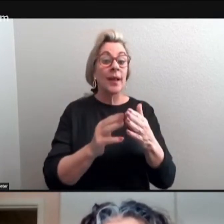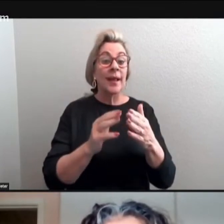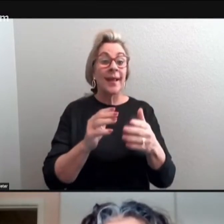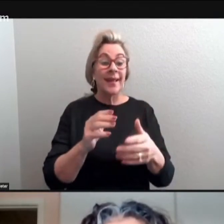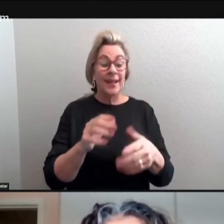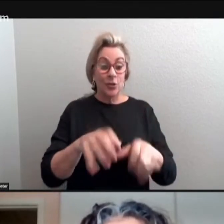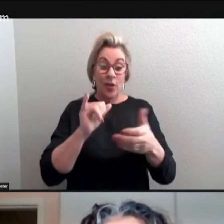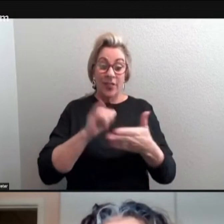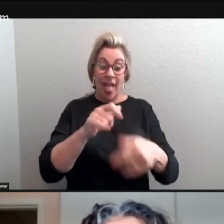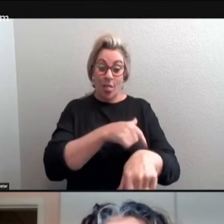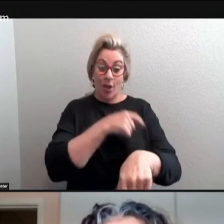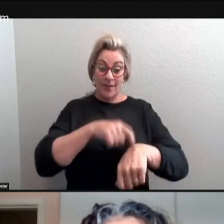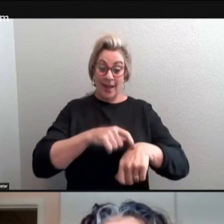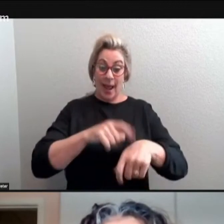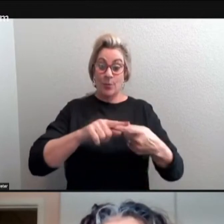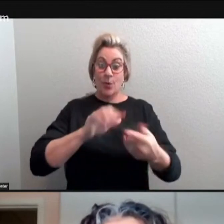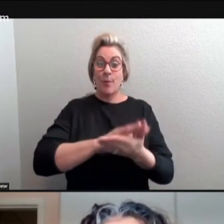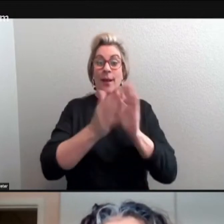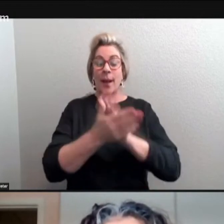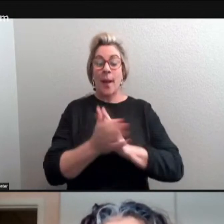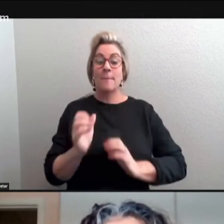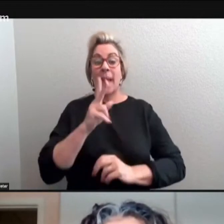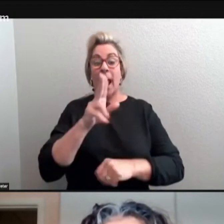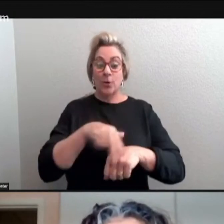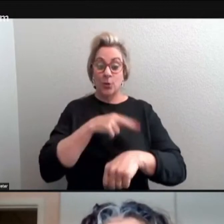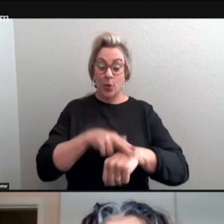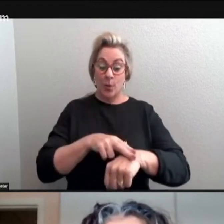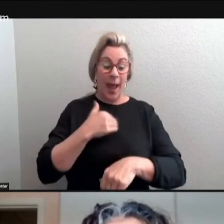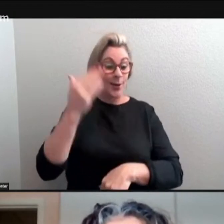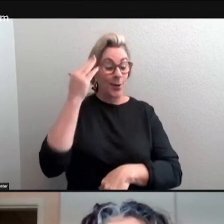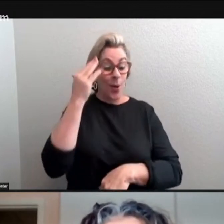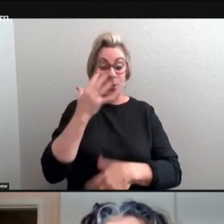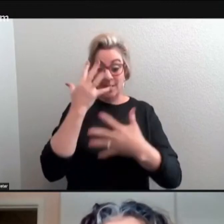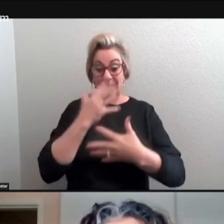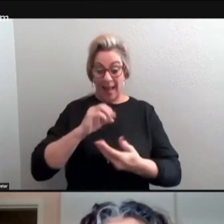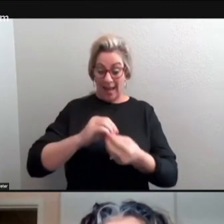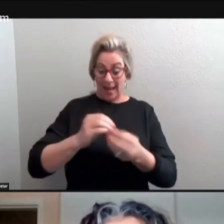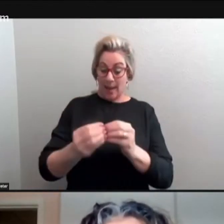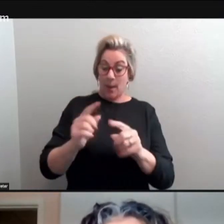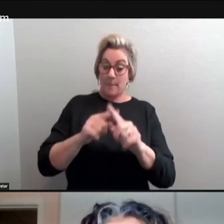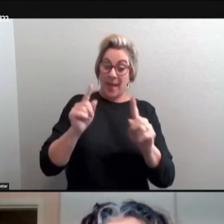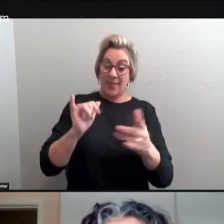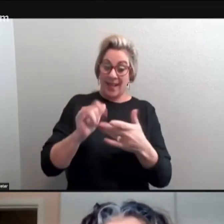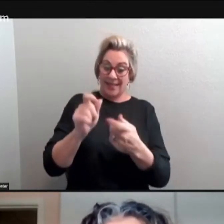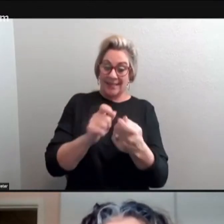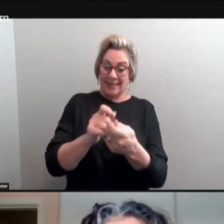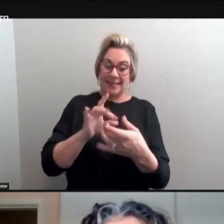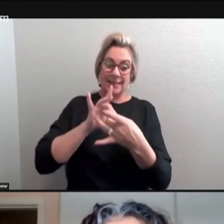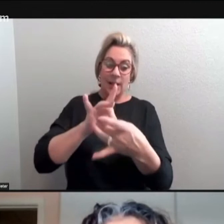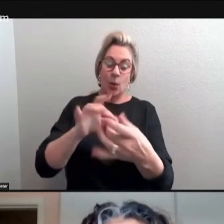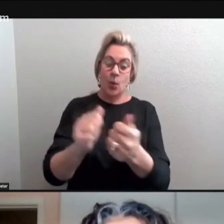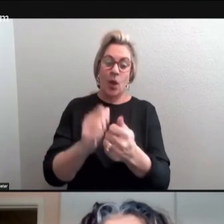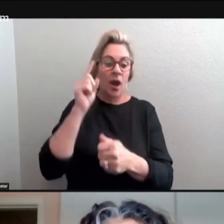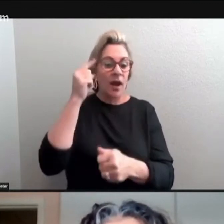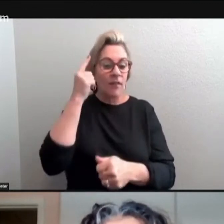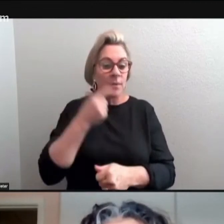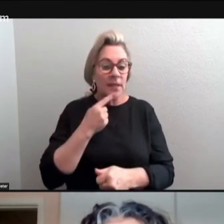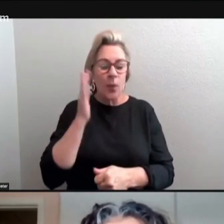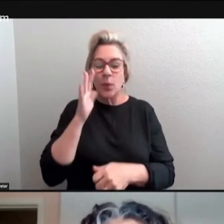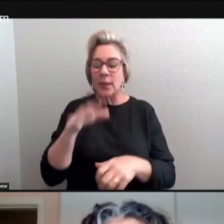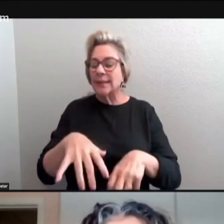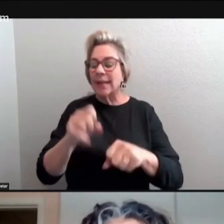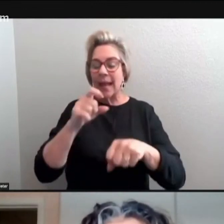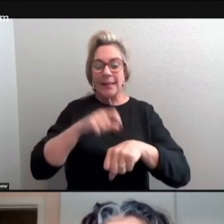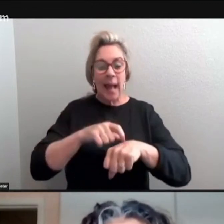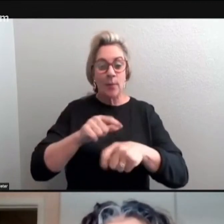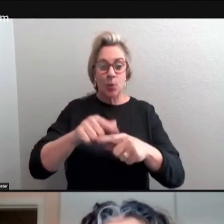normal of that. And so, I know that those are sobering numbers, but exactly to what the governor said, it's going to take time to clear